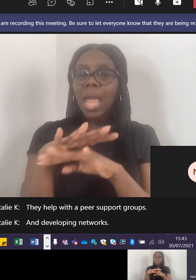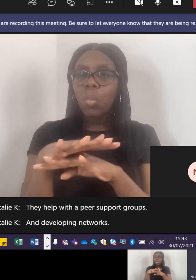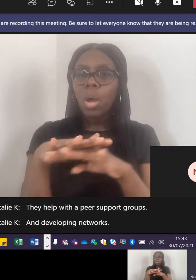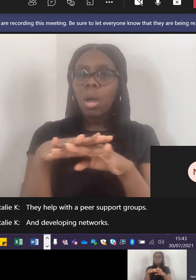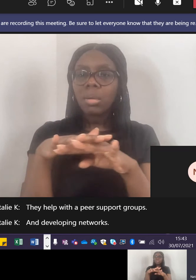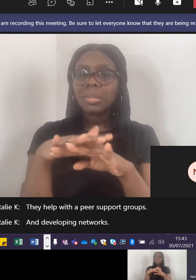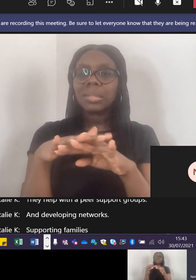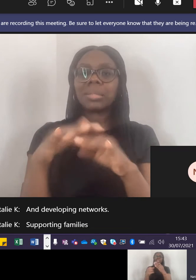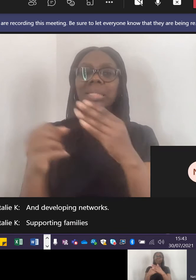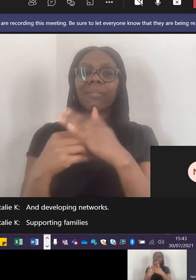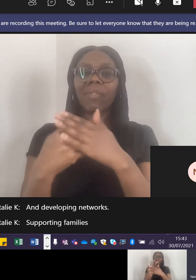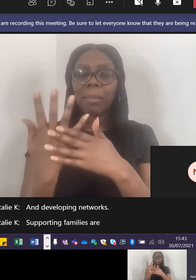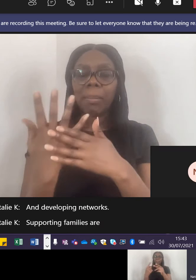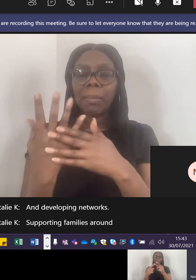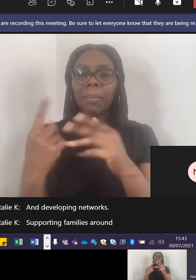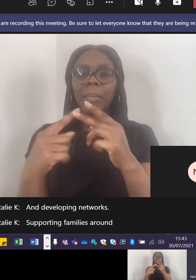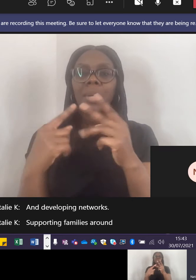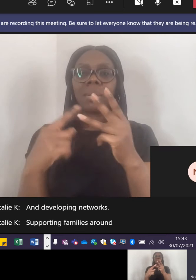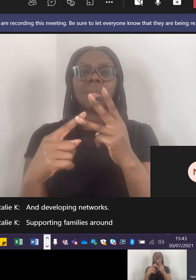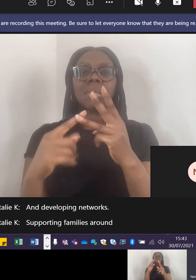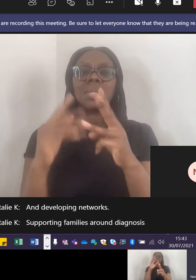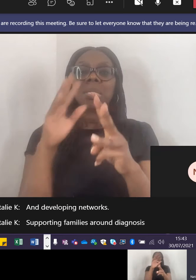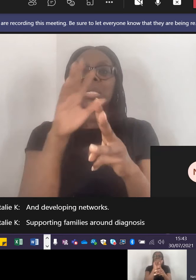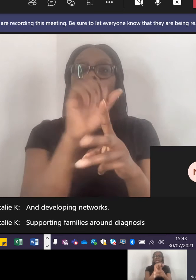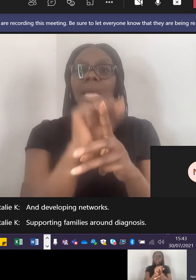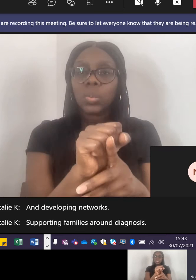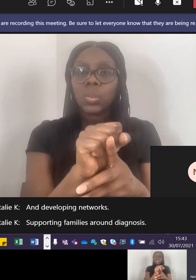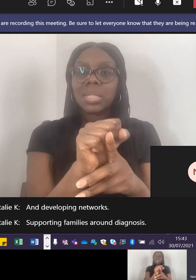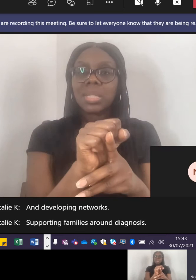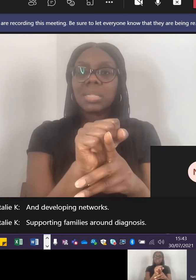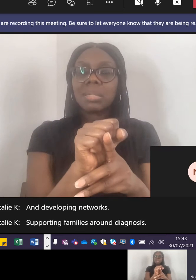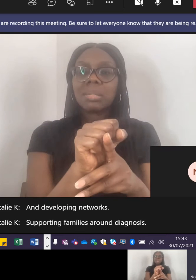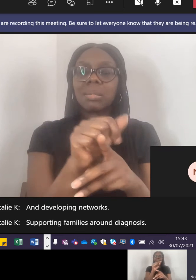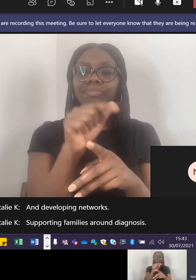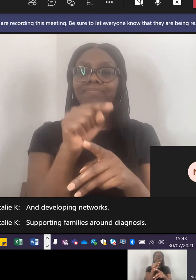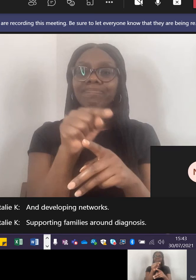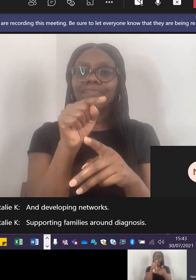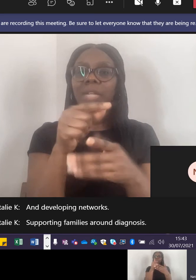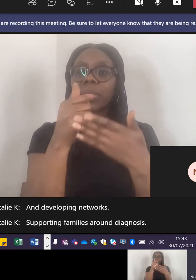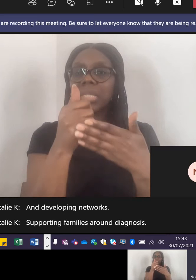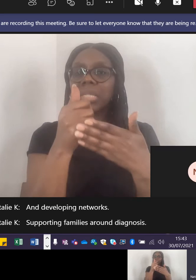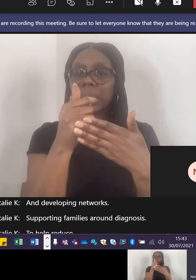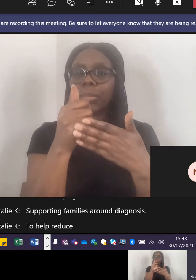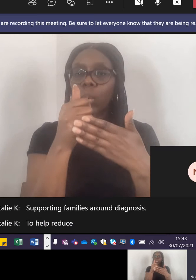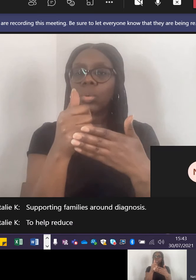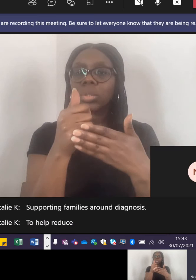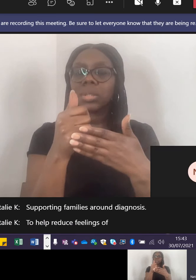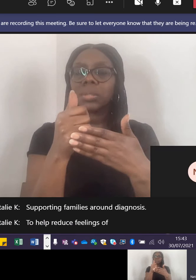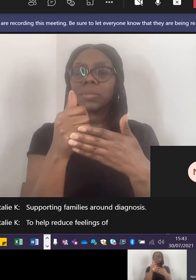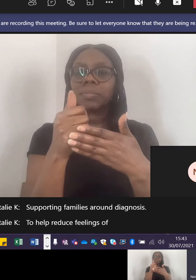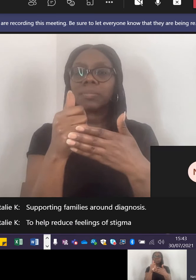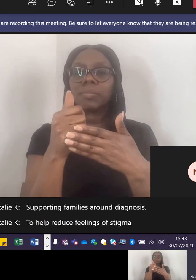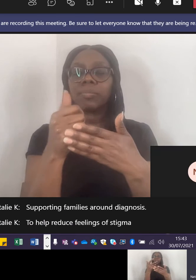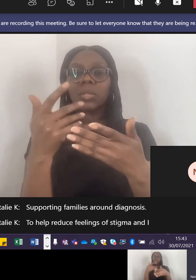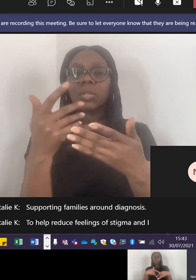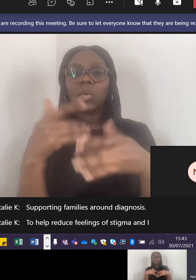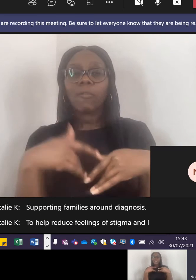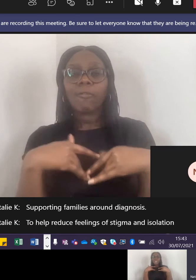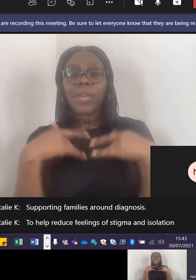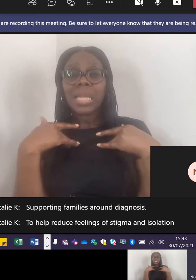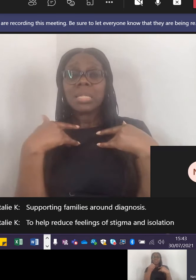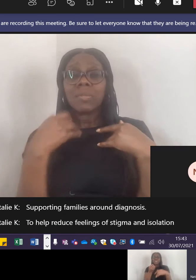supporting families around diagnosis to help reduce feelings of stigma and